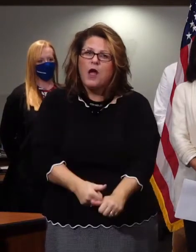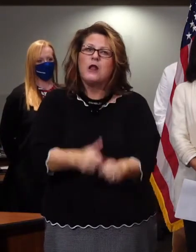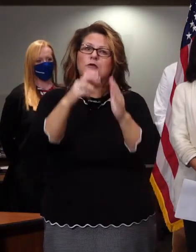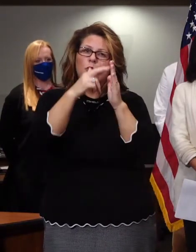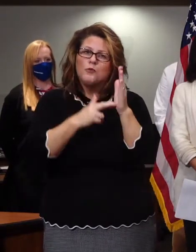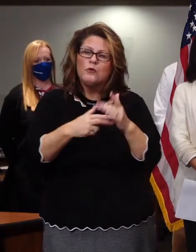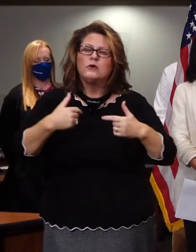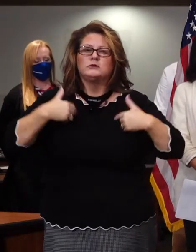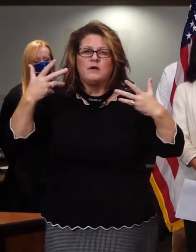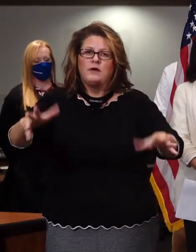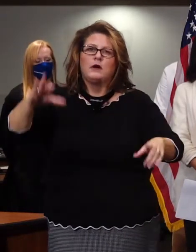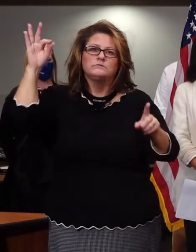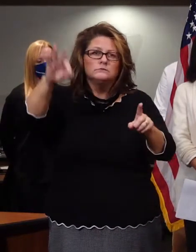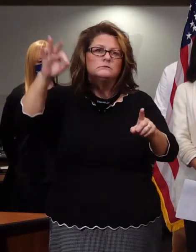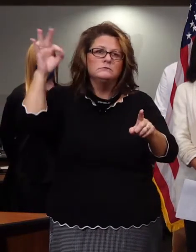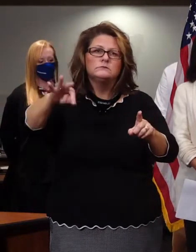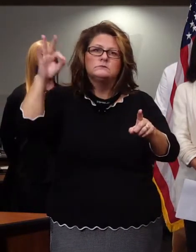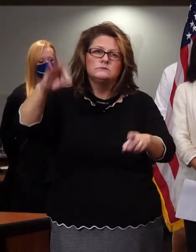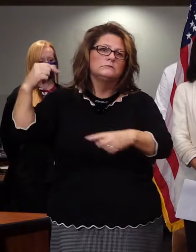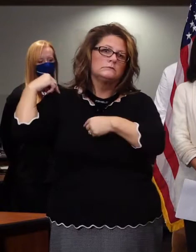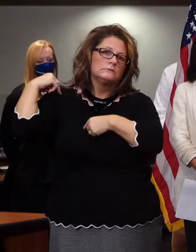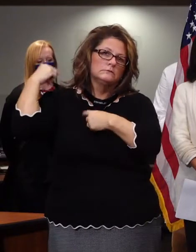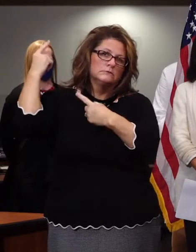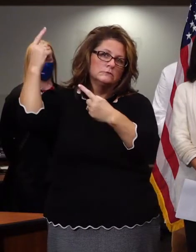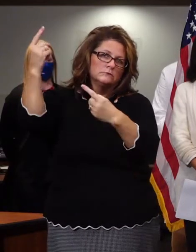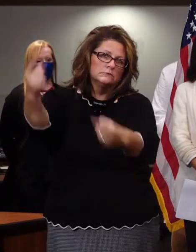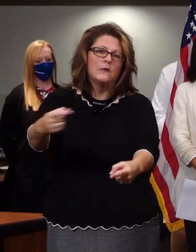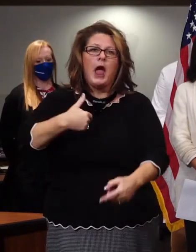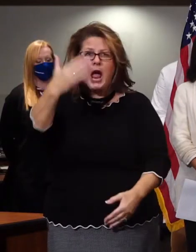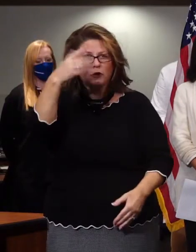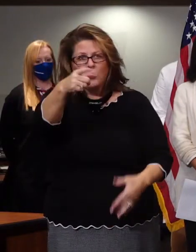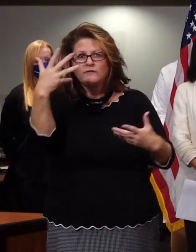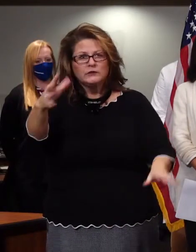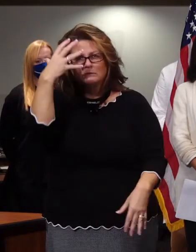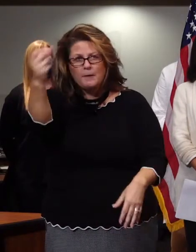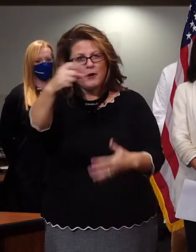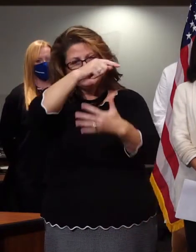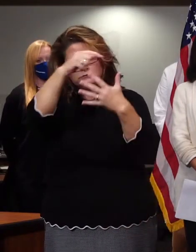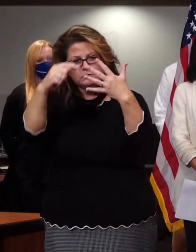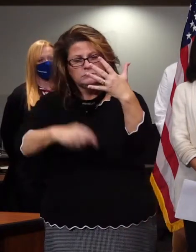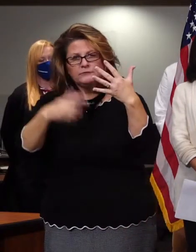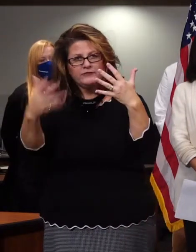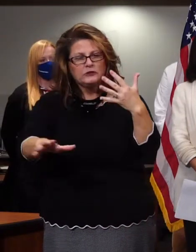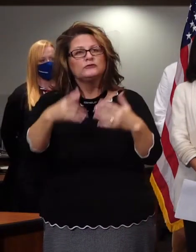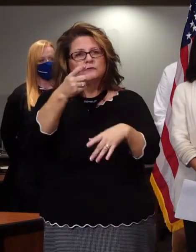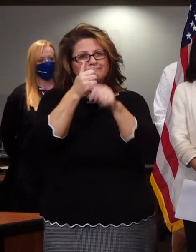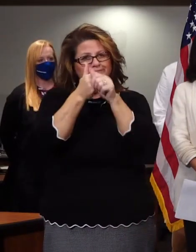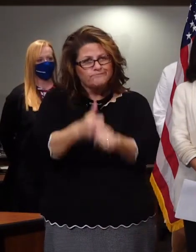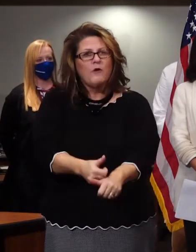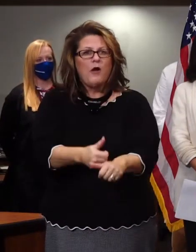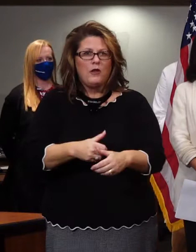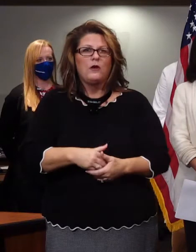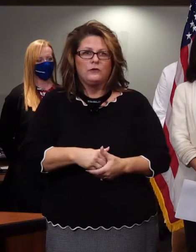so often that we've all memorized them by now. Following successful procedures and